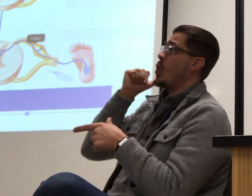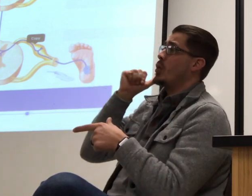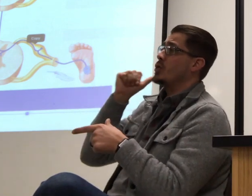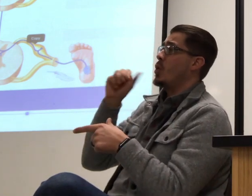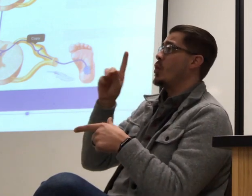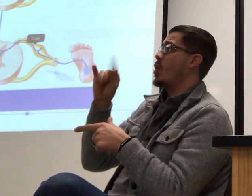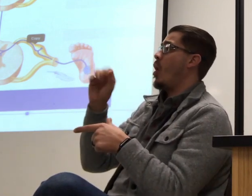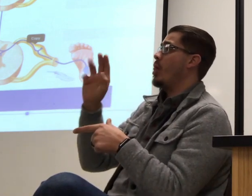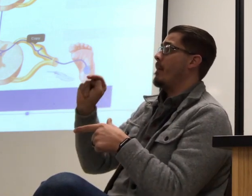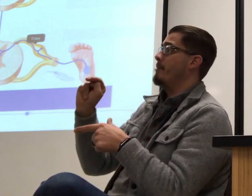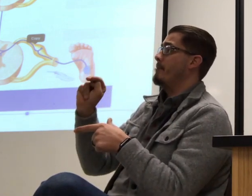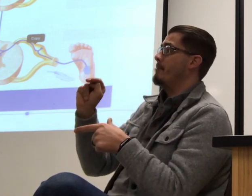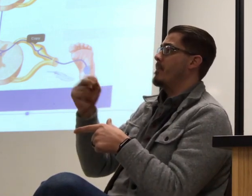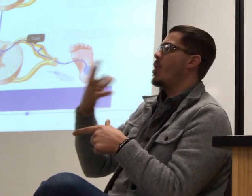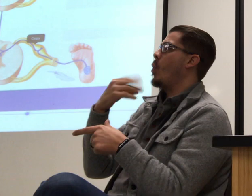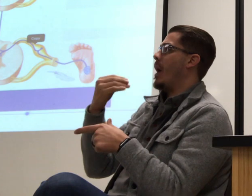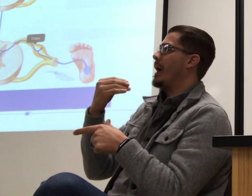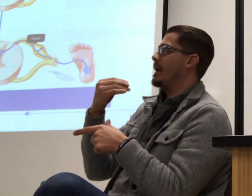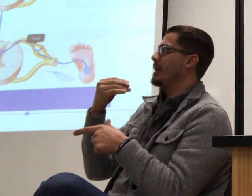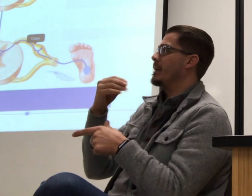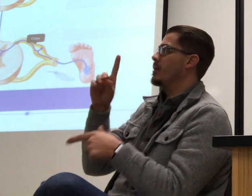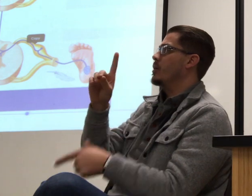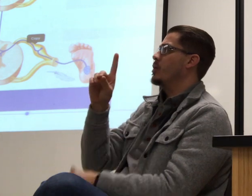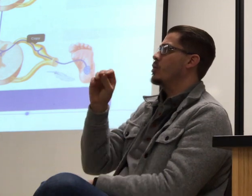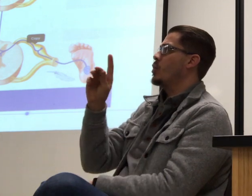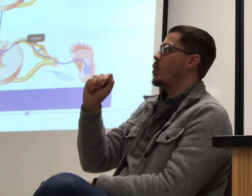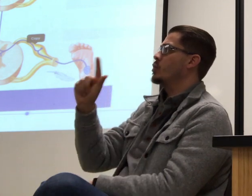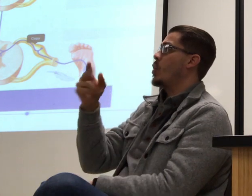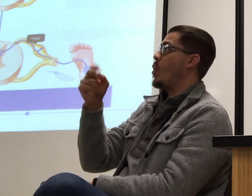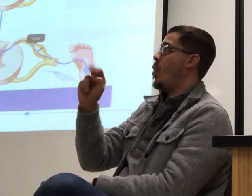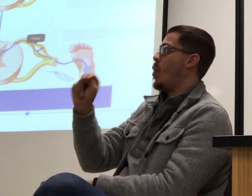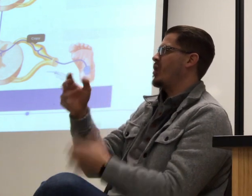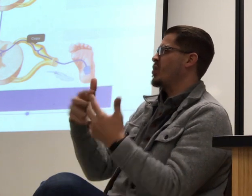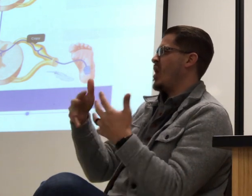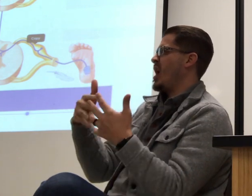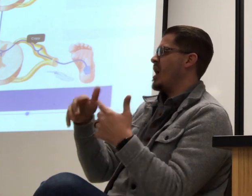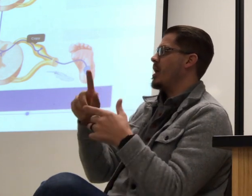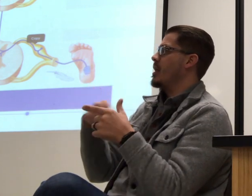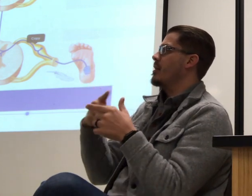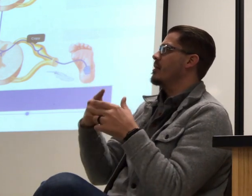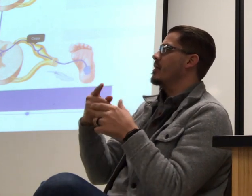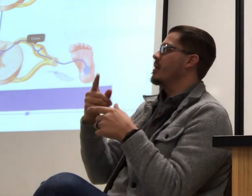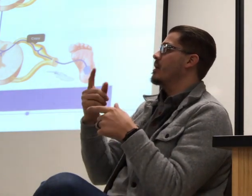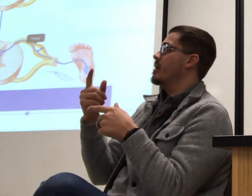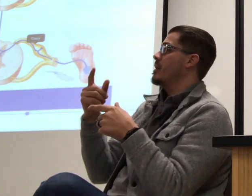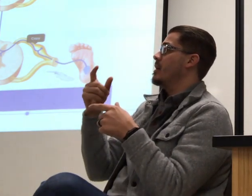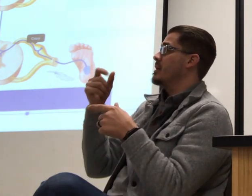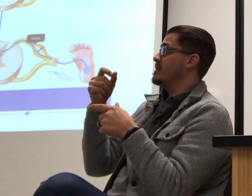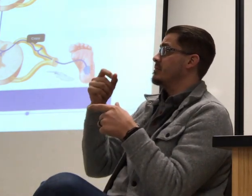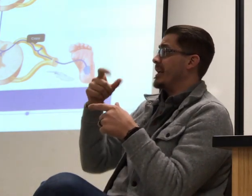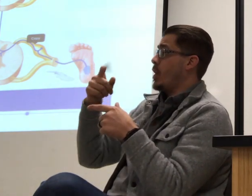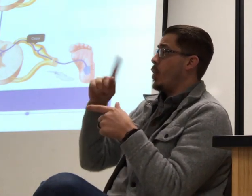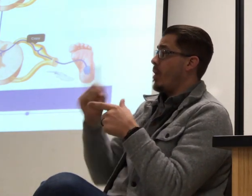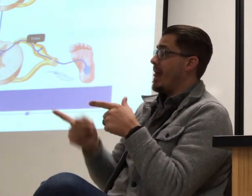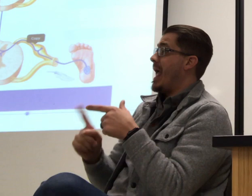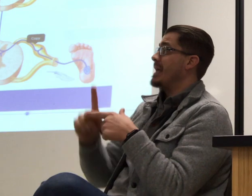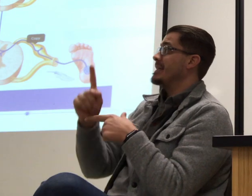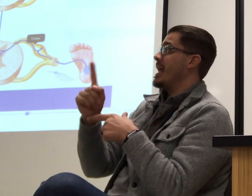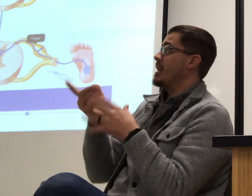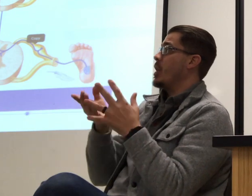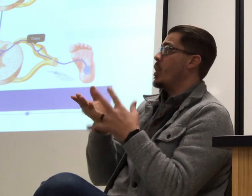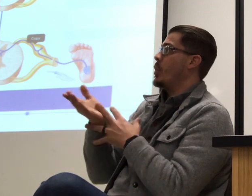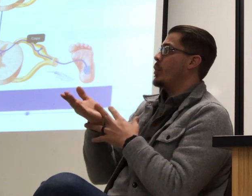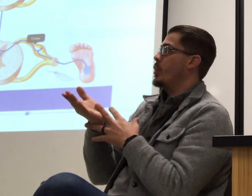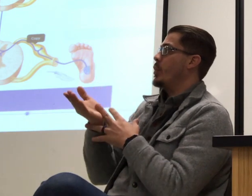the white matter. So the dorsal horn is gray, but then the signal is going to ascend